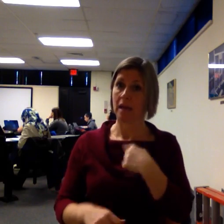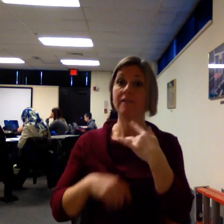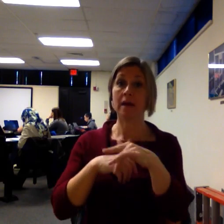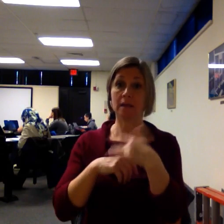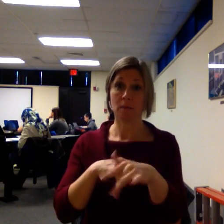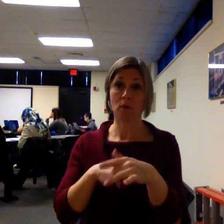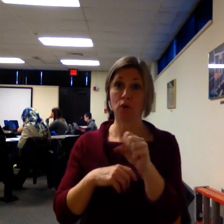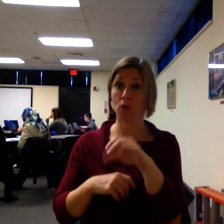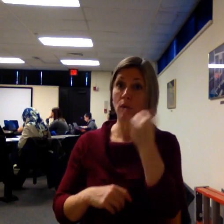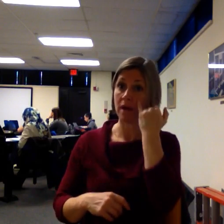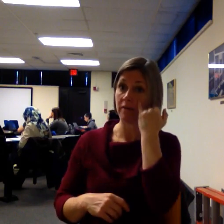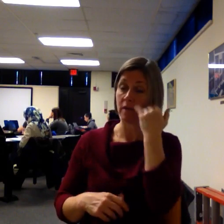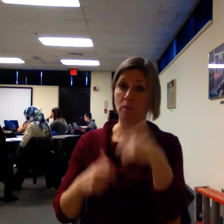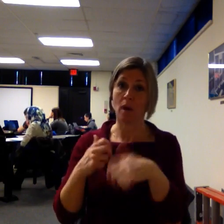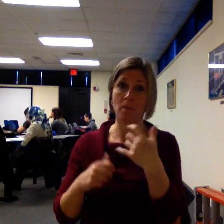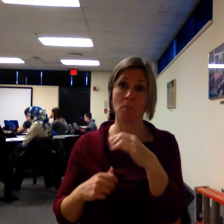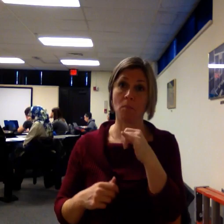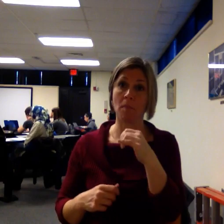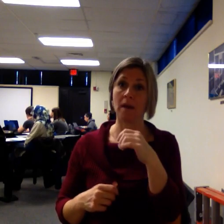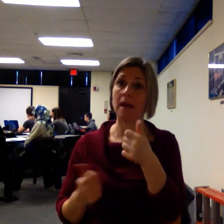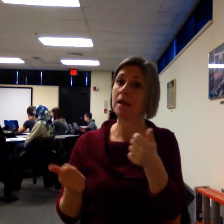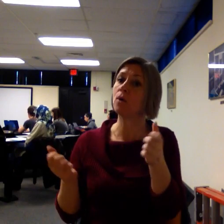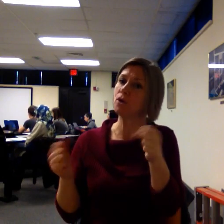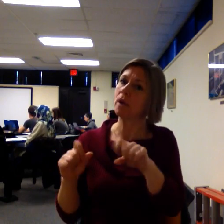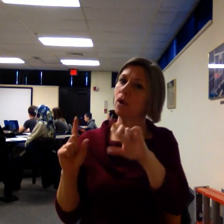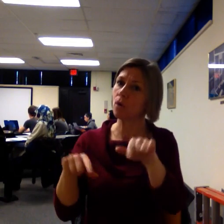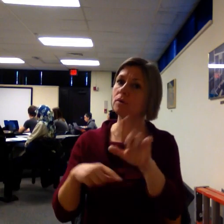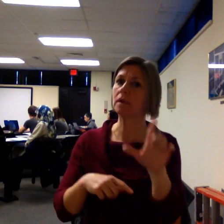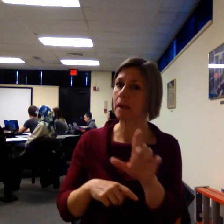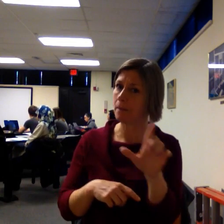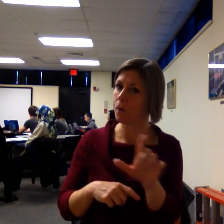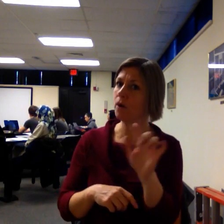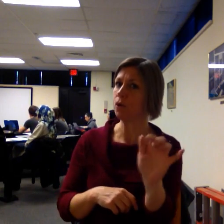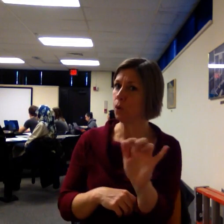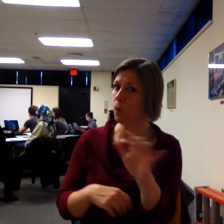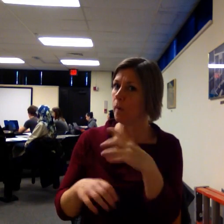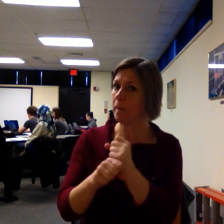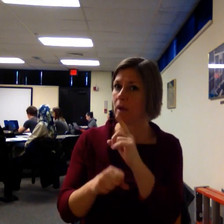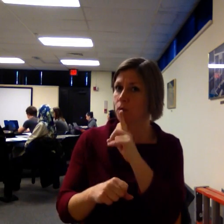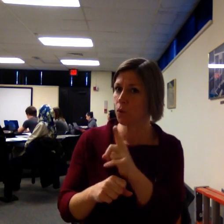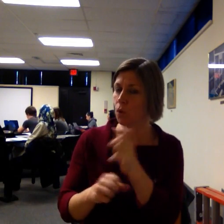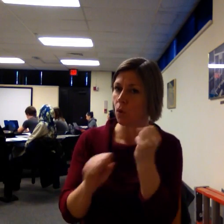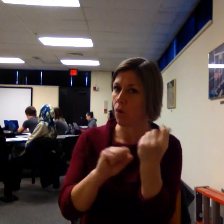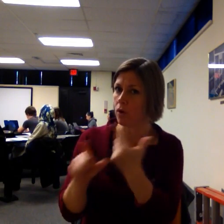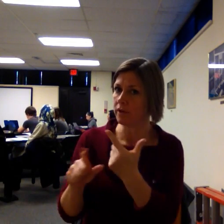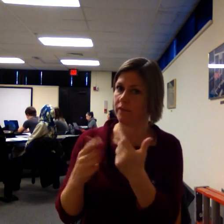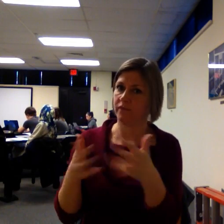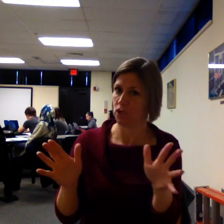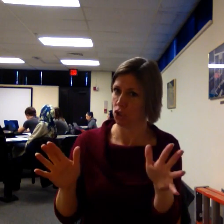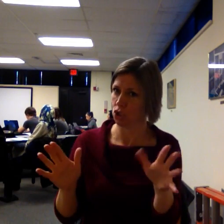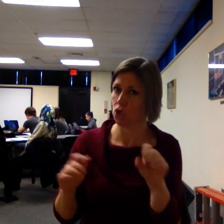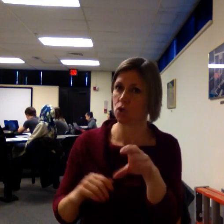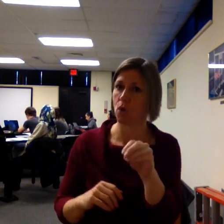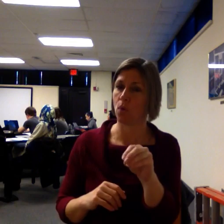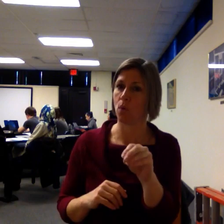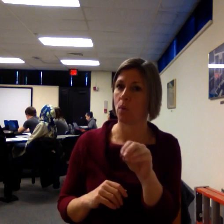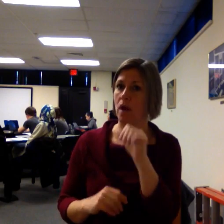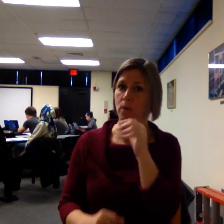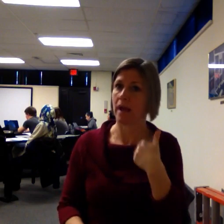you haven't made it to the library yet, you can go over there, make sure you get everything done then. So I really don't have much prepared